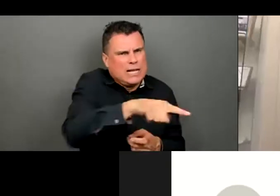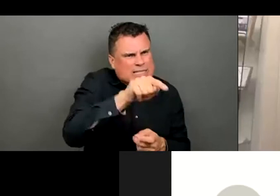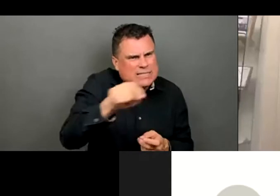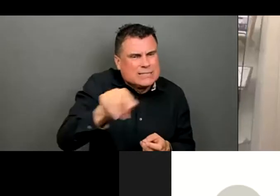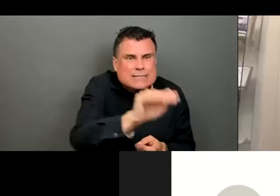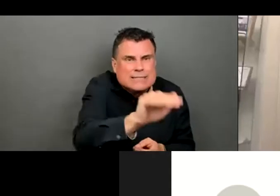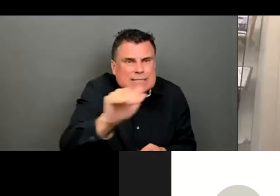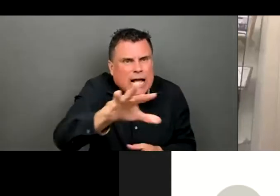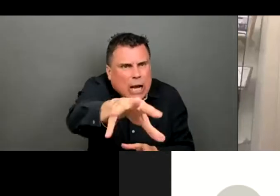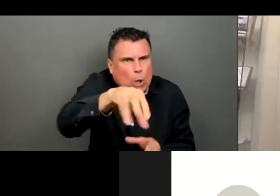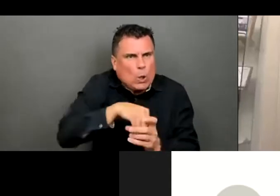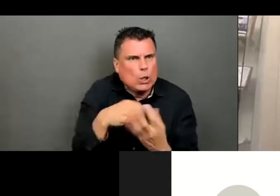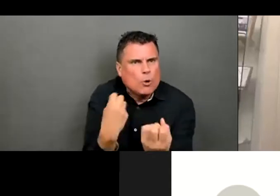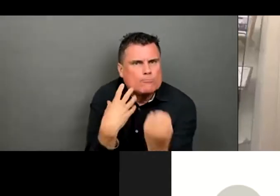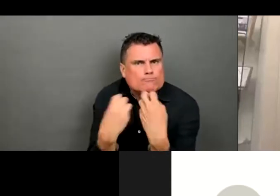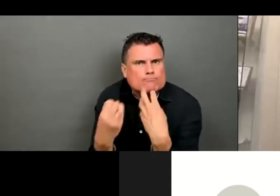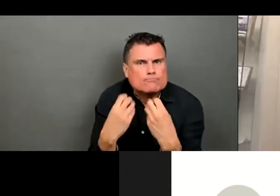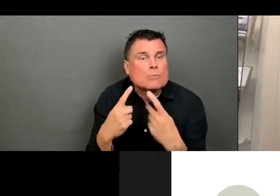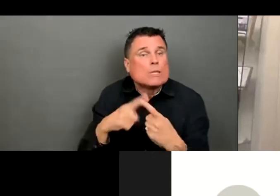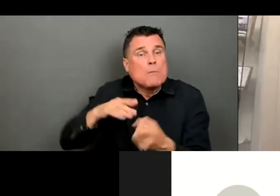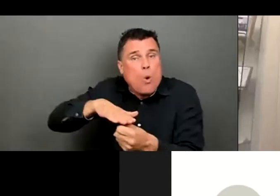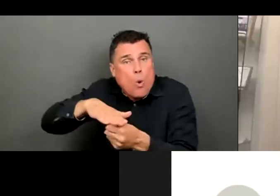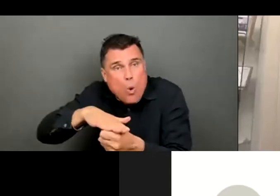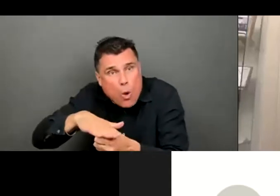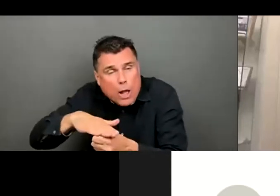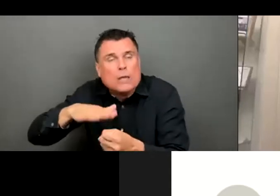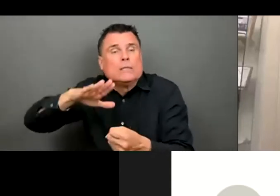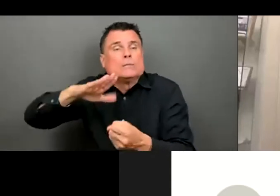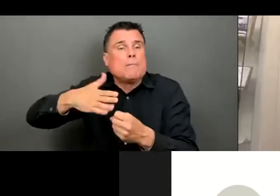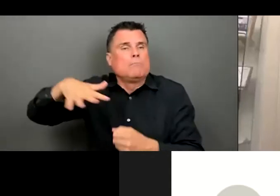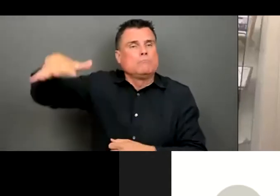the implementation of the DRR would always remain